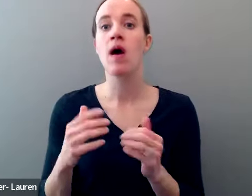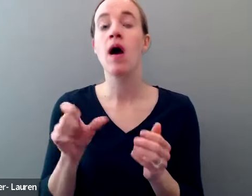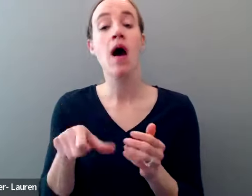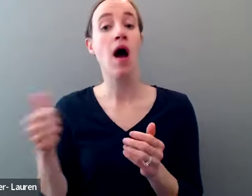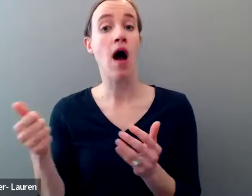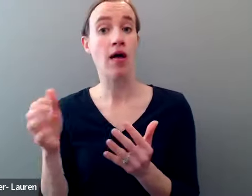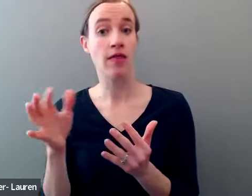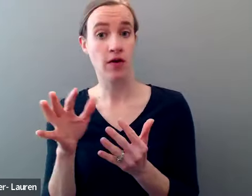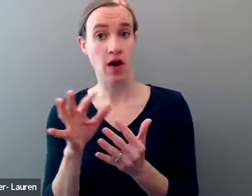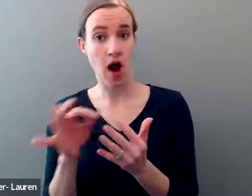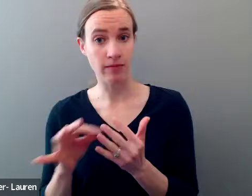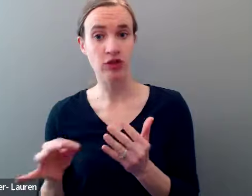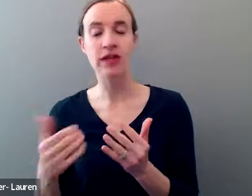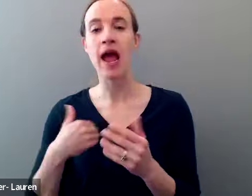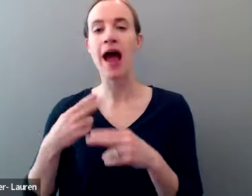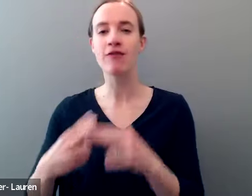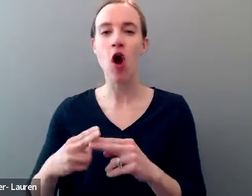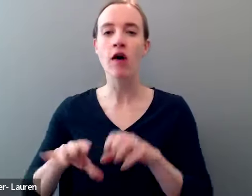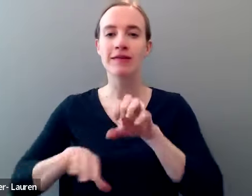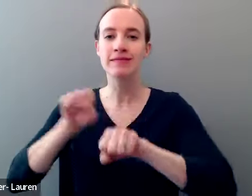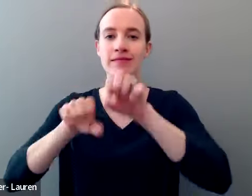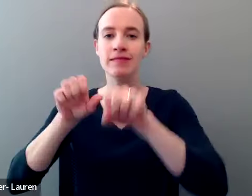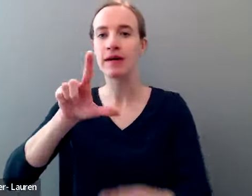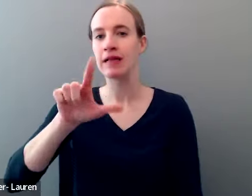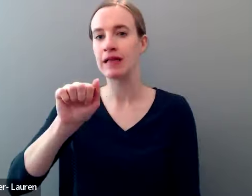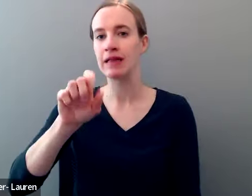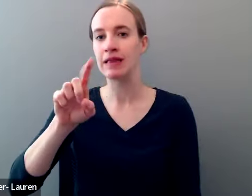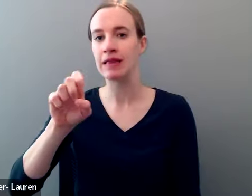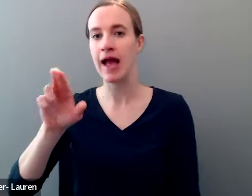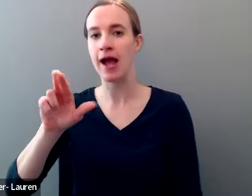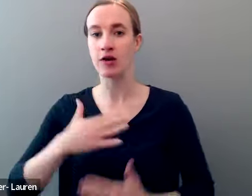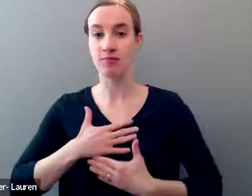a ladder breathing that you literally, I find,